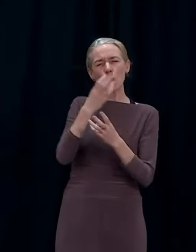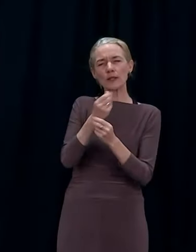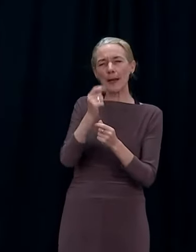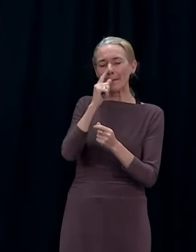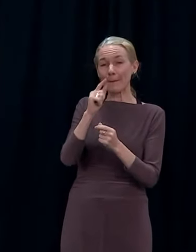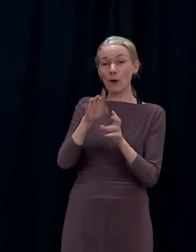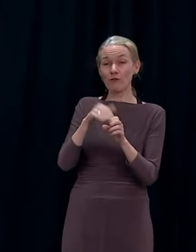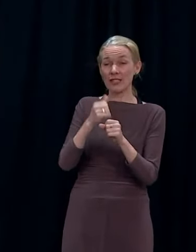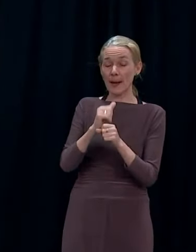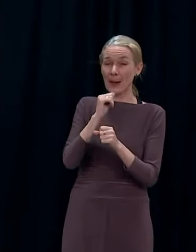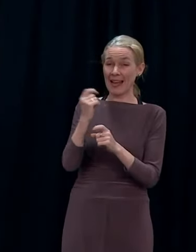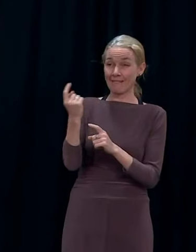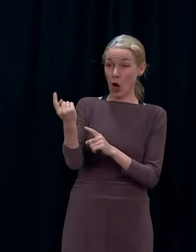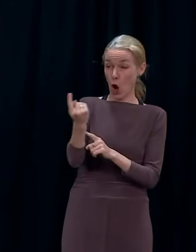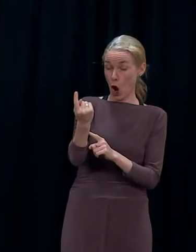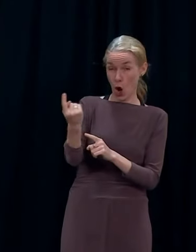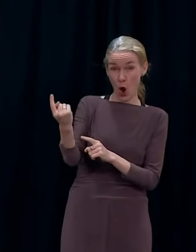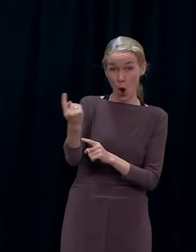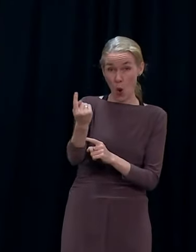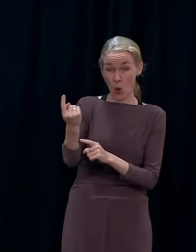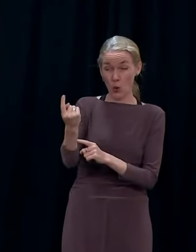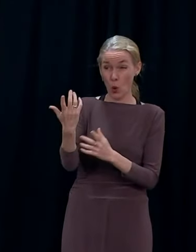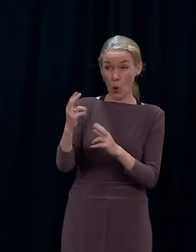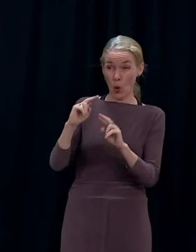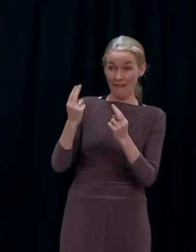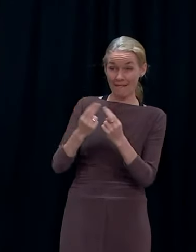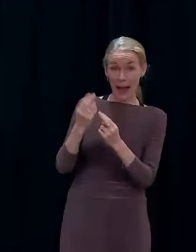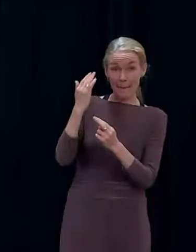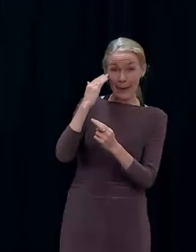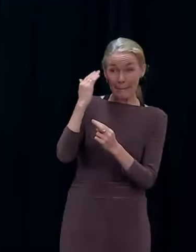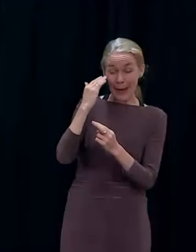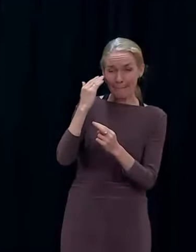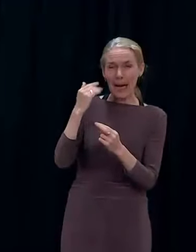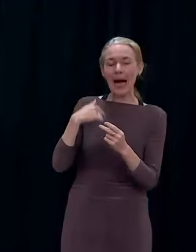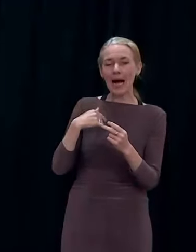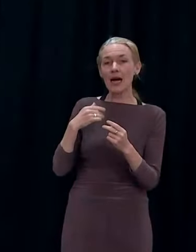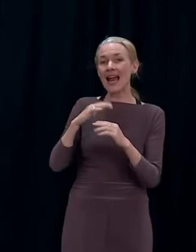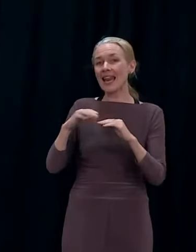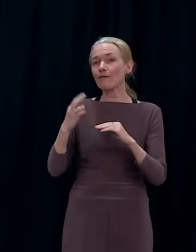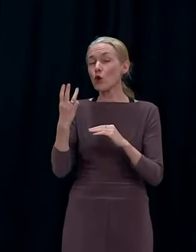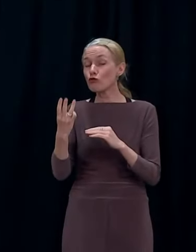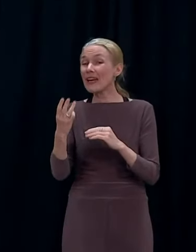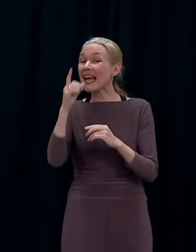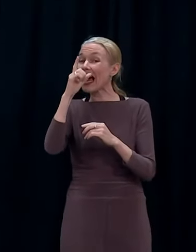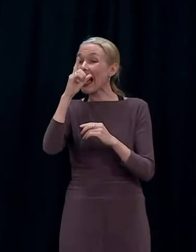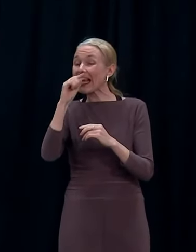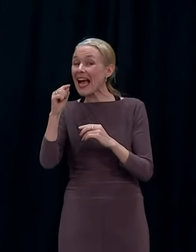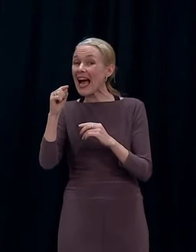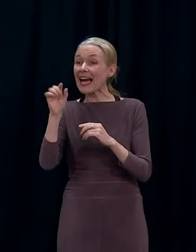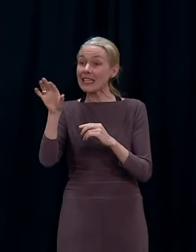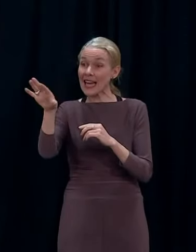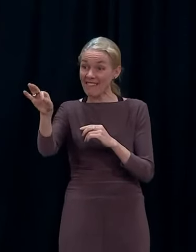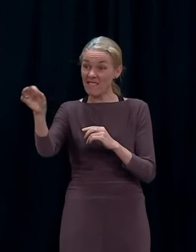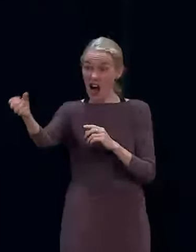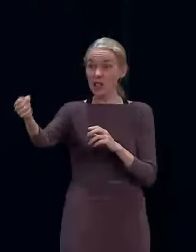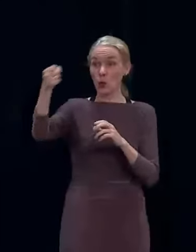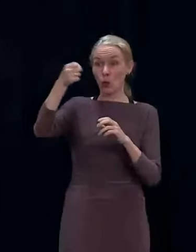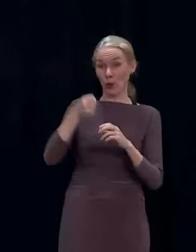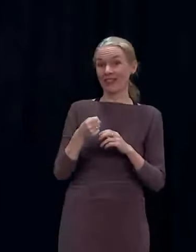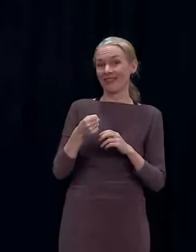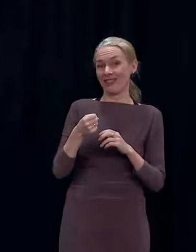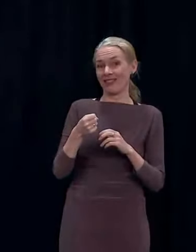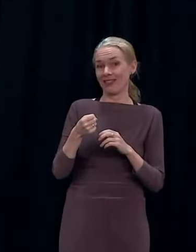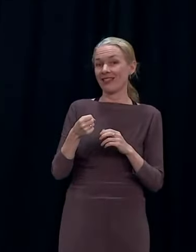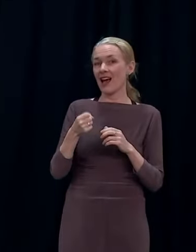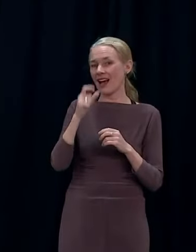instance. Now, while this can occur, it must remain small and exclusive at level 3. A reminder that it's not until we